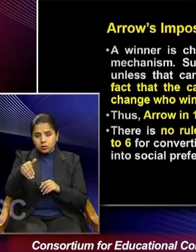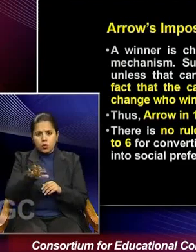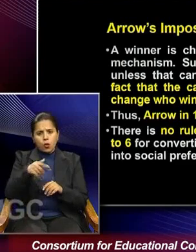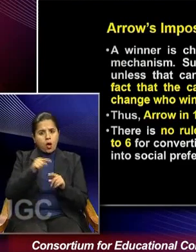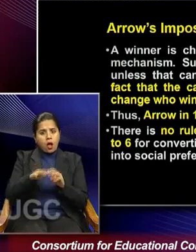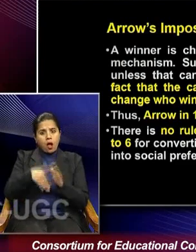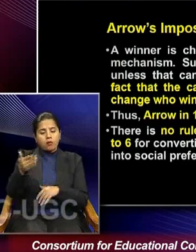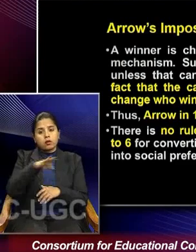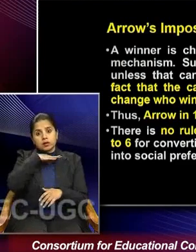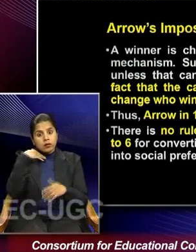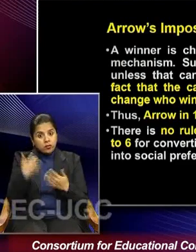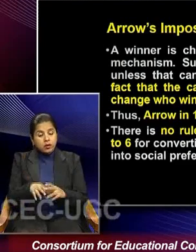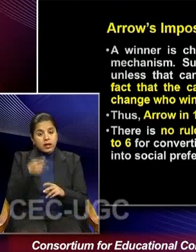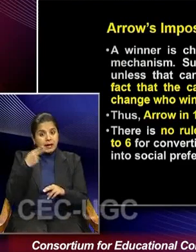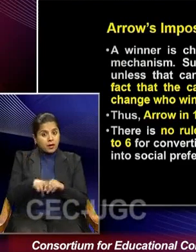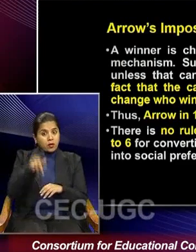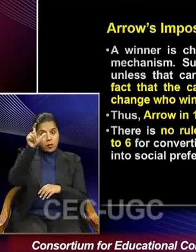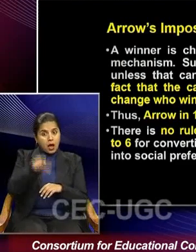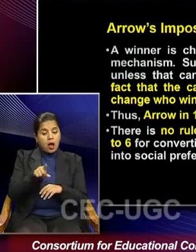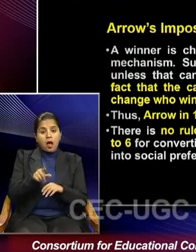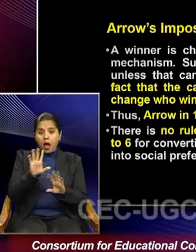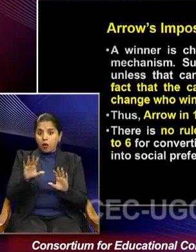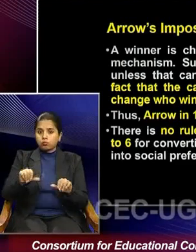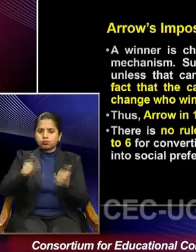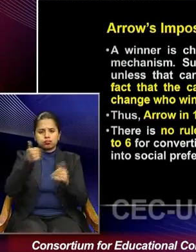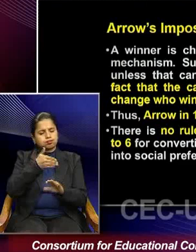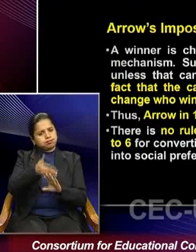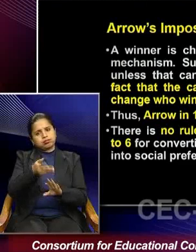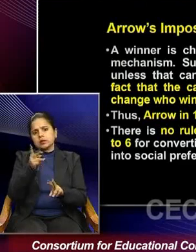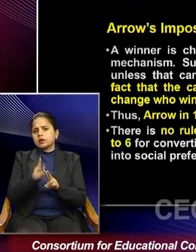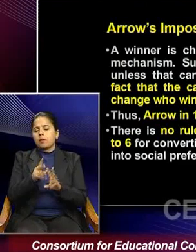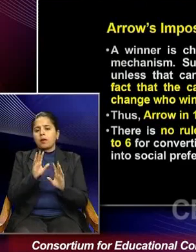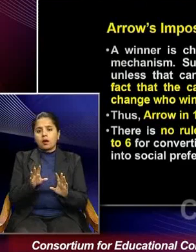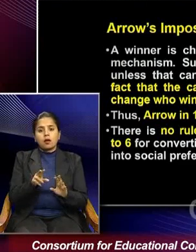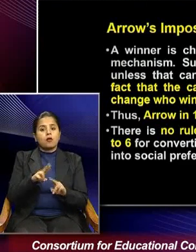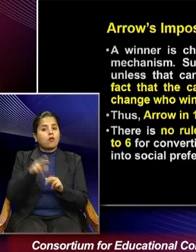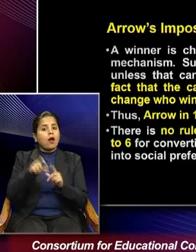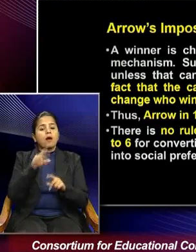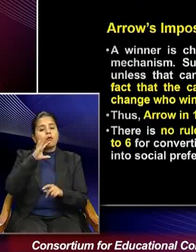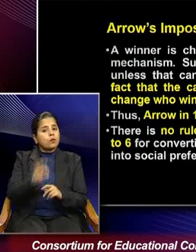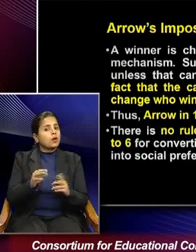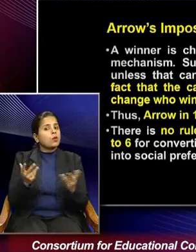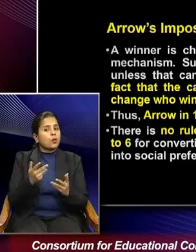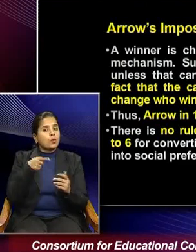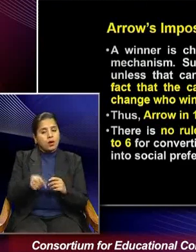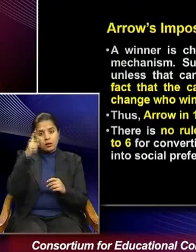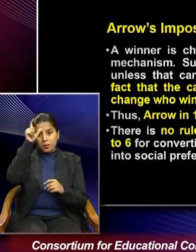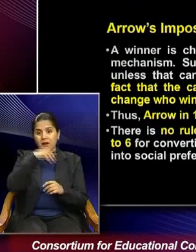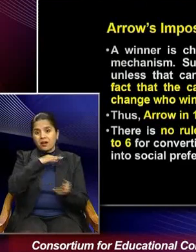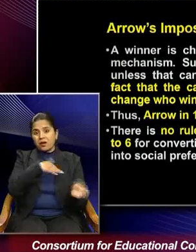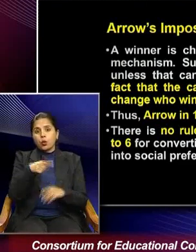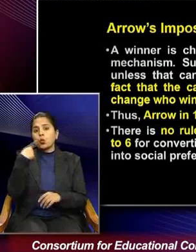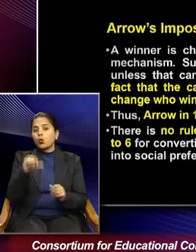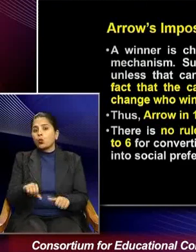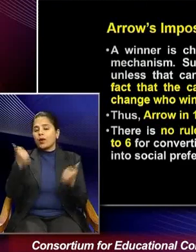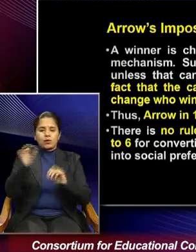election, unless that candidate is a winner. The fact that the candidate dies should not change who